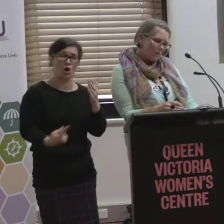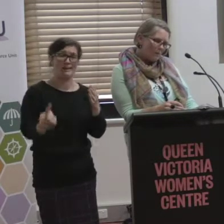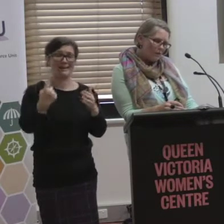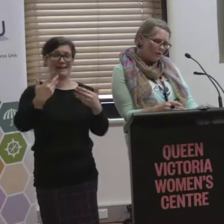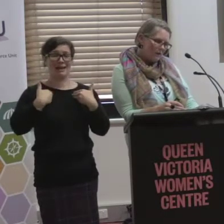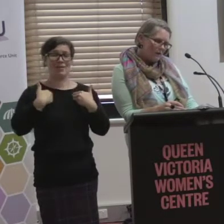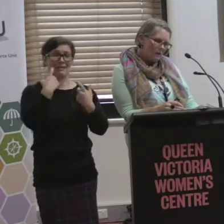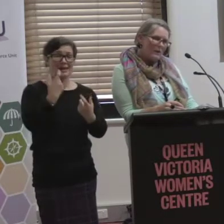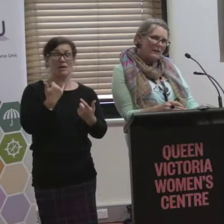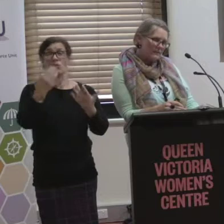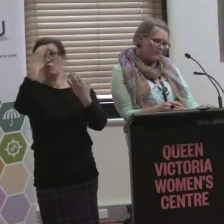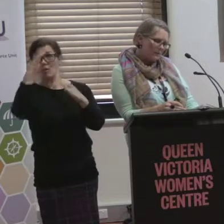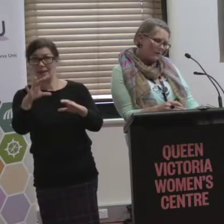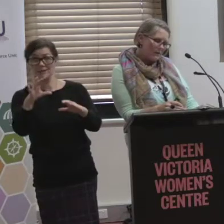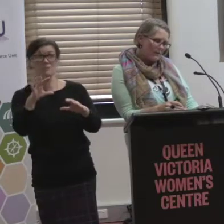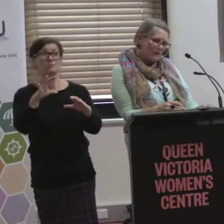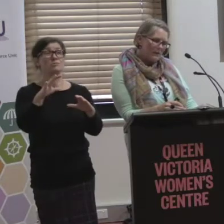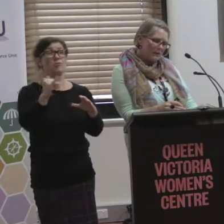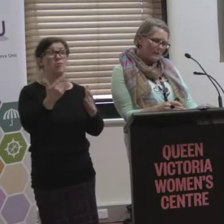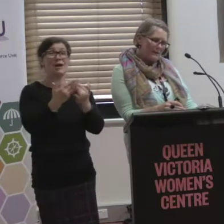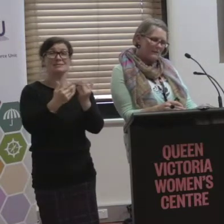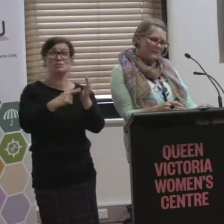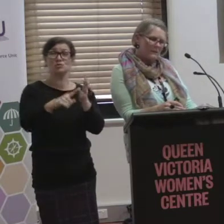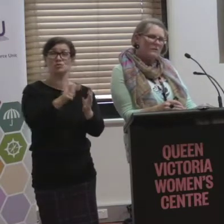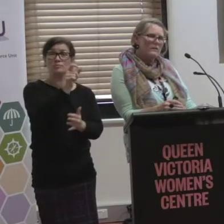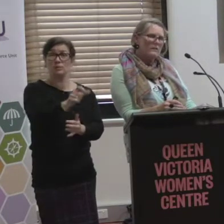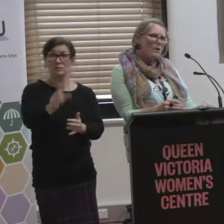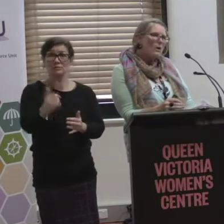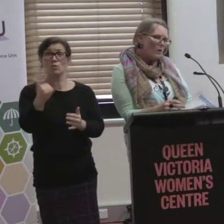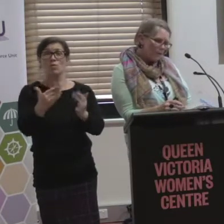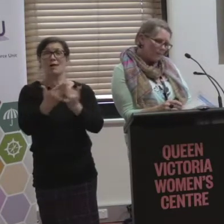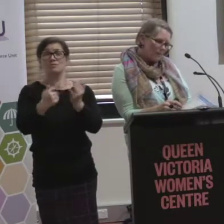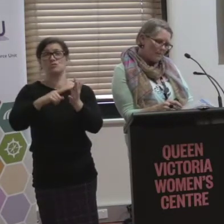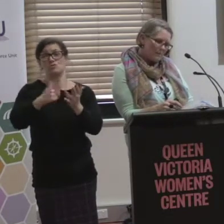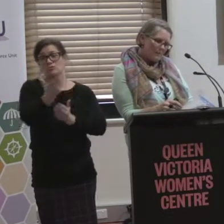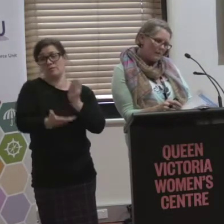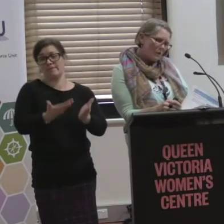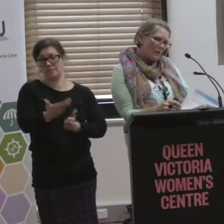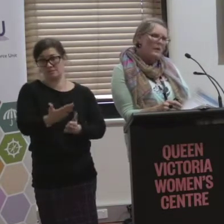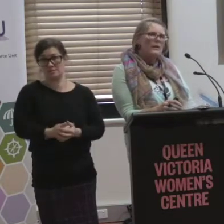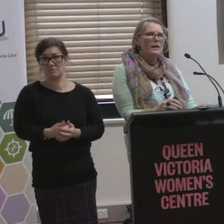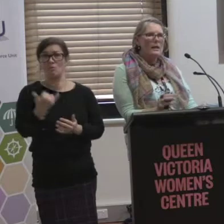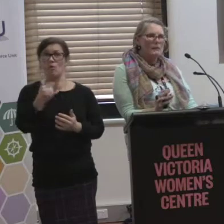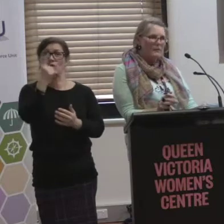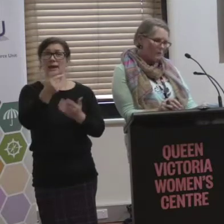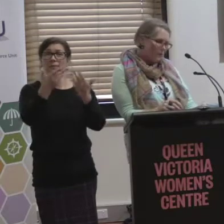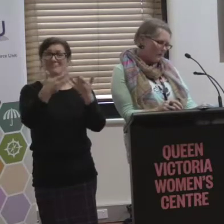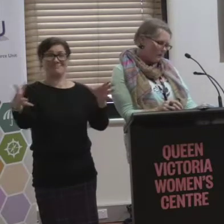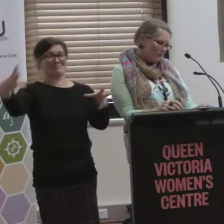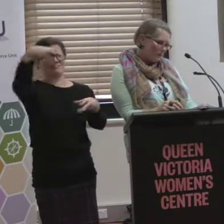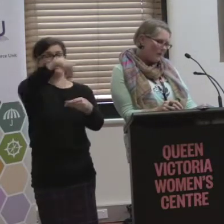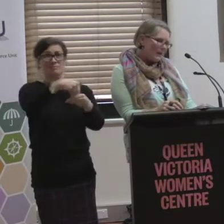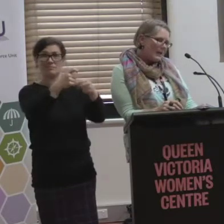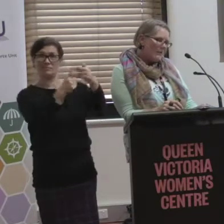or accommodation and or access to persons and or access to services, or it can be a plenary order that encompasses all